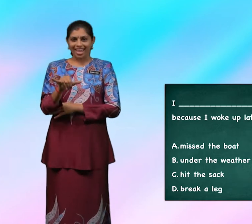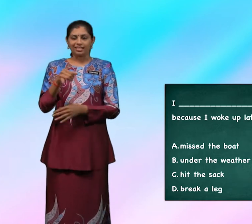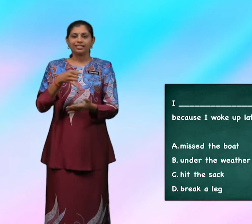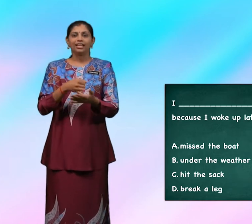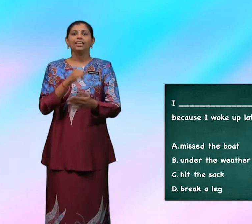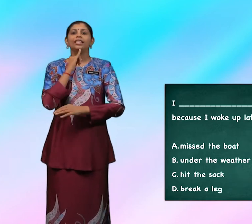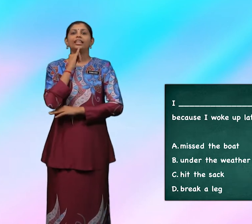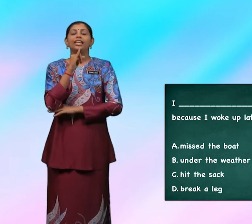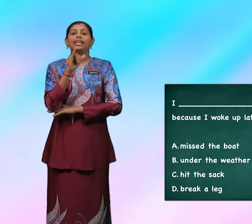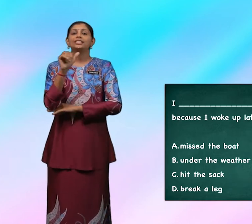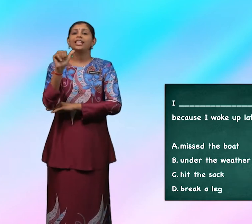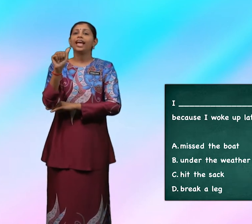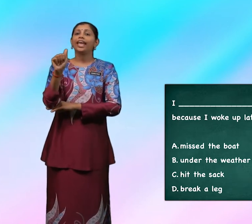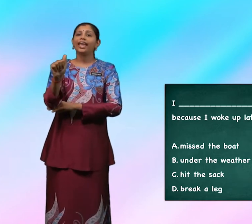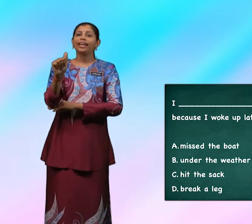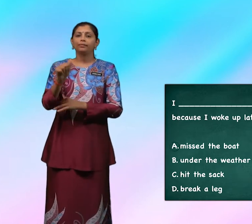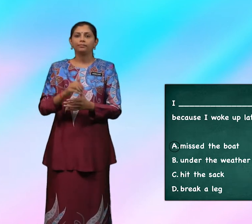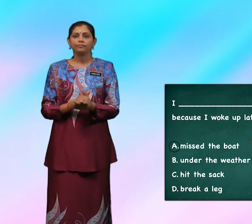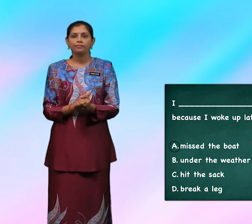Yes, it is A.